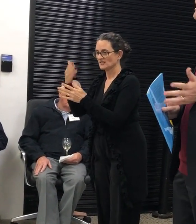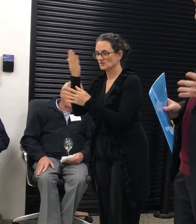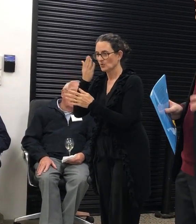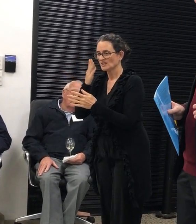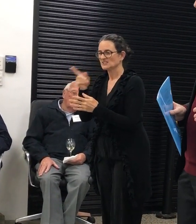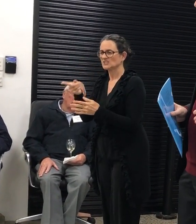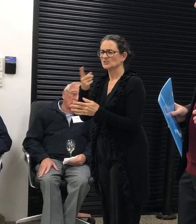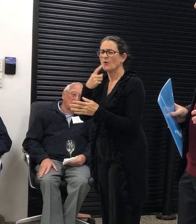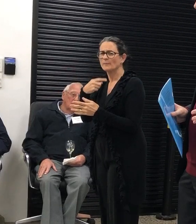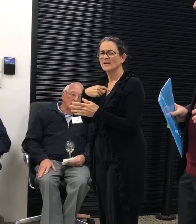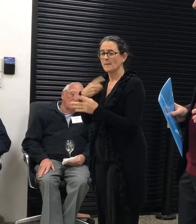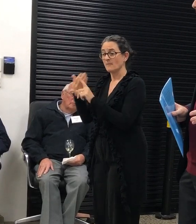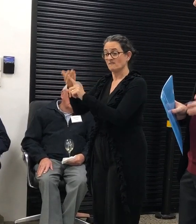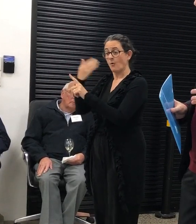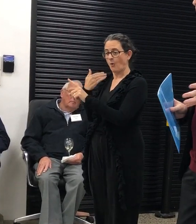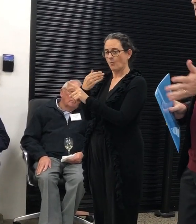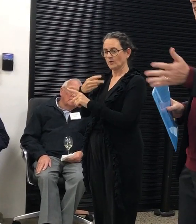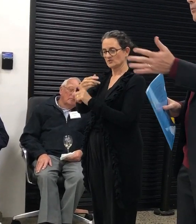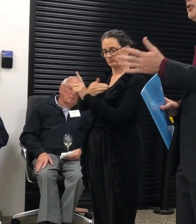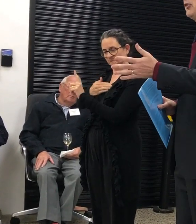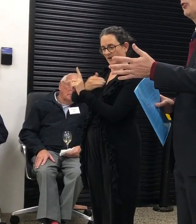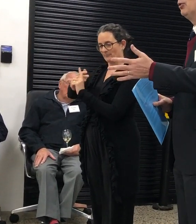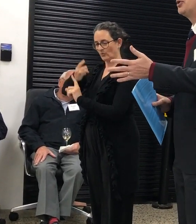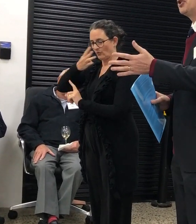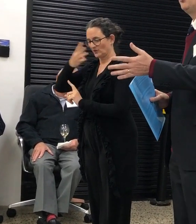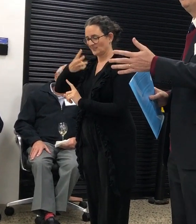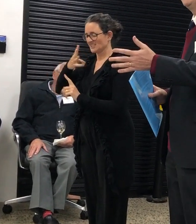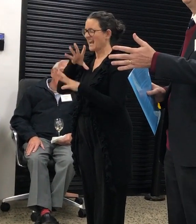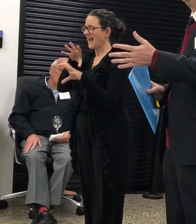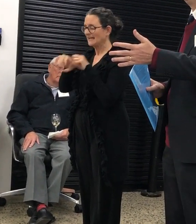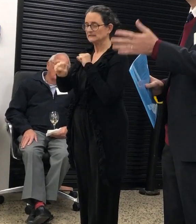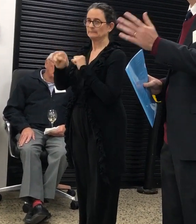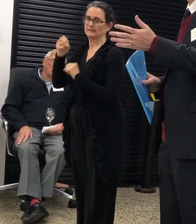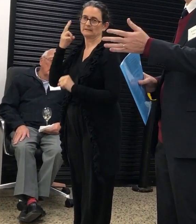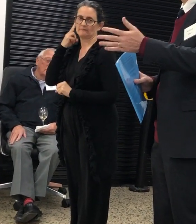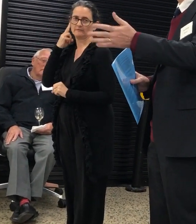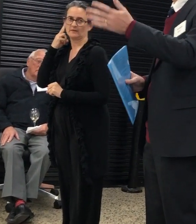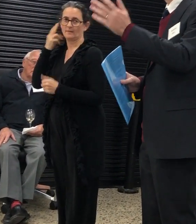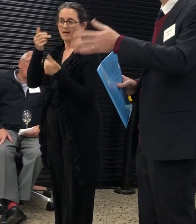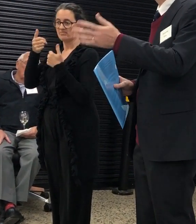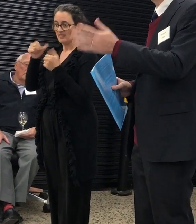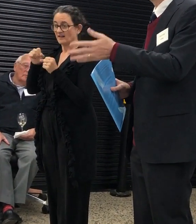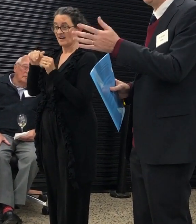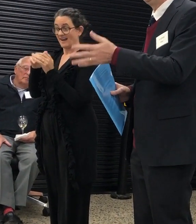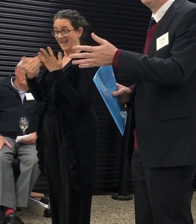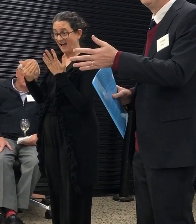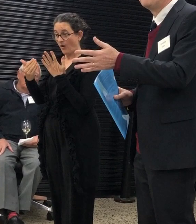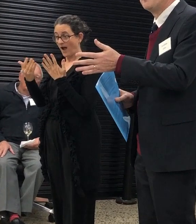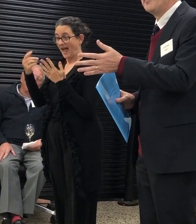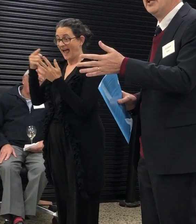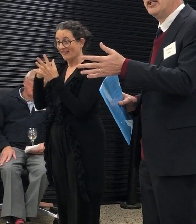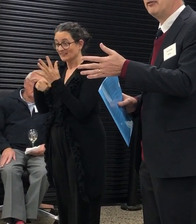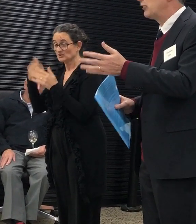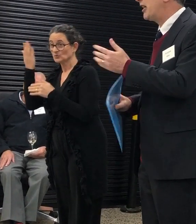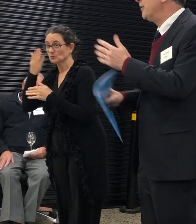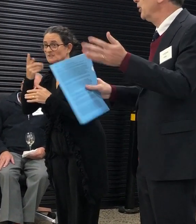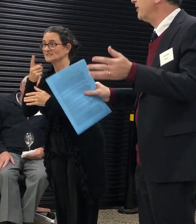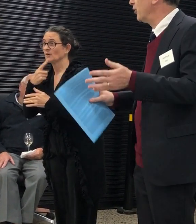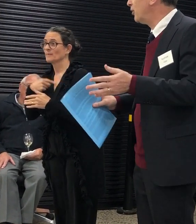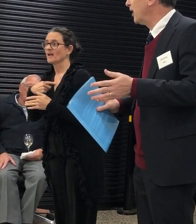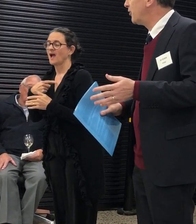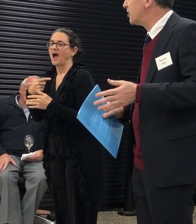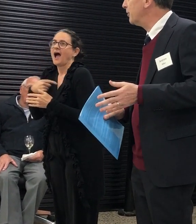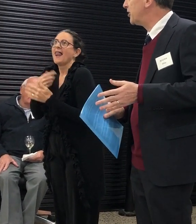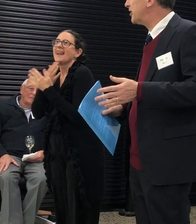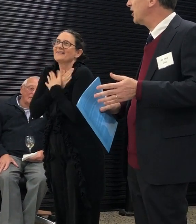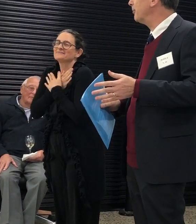hated being deaf. But since coming to the school, she told me that she now loves being deaf. Now, of course, I didn't believe